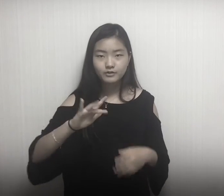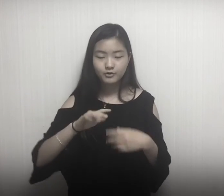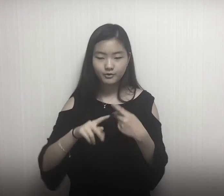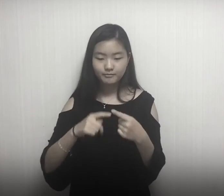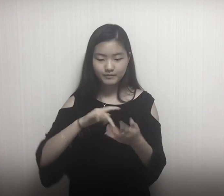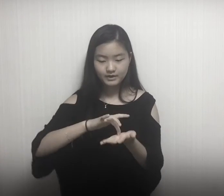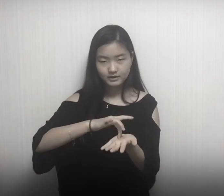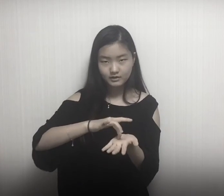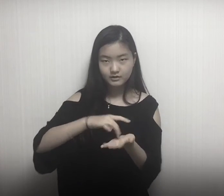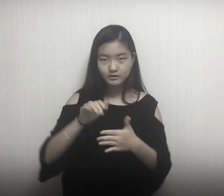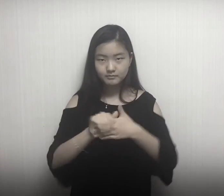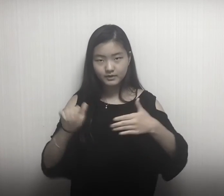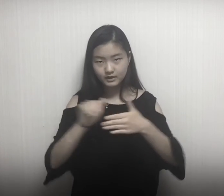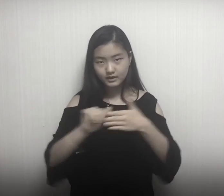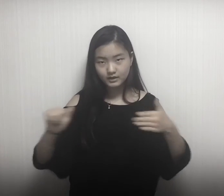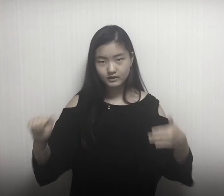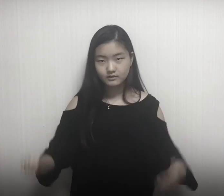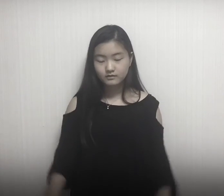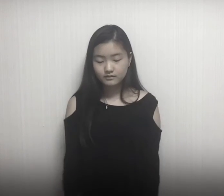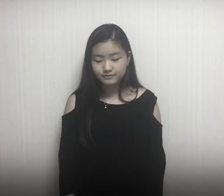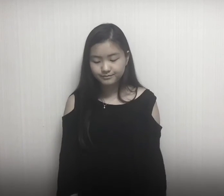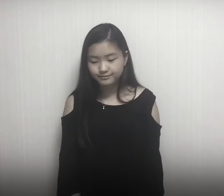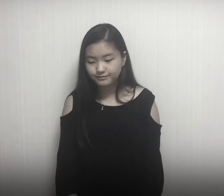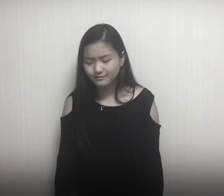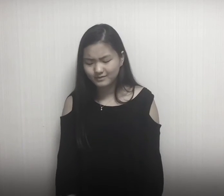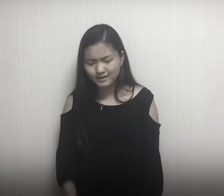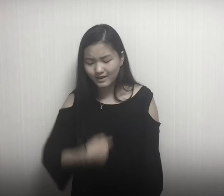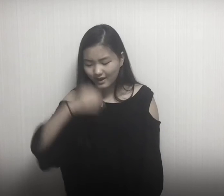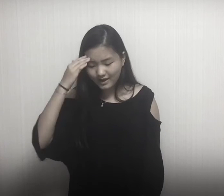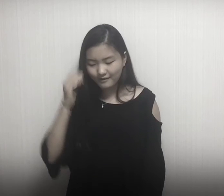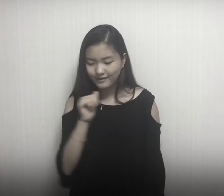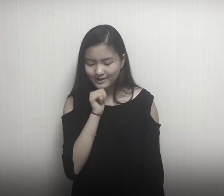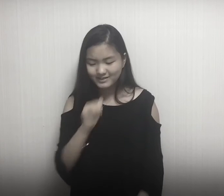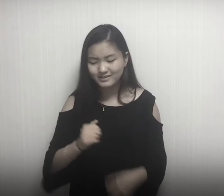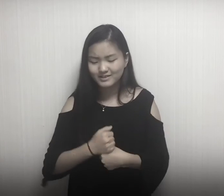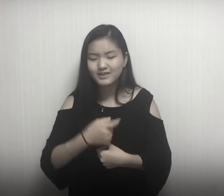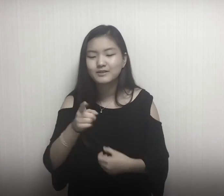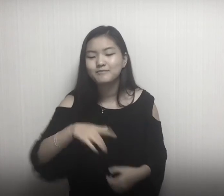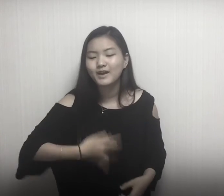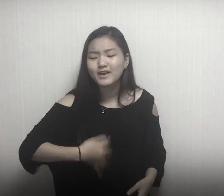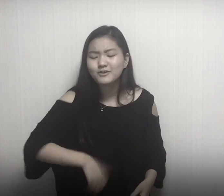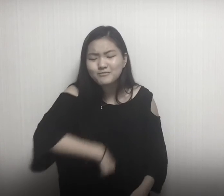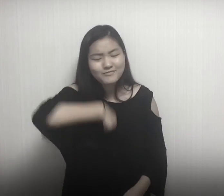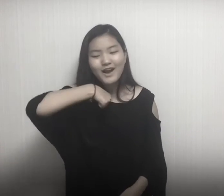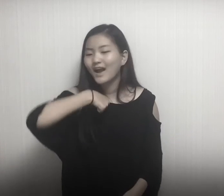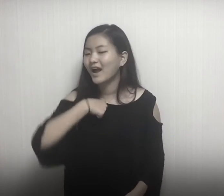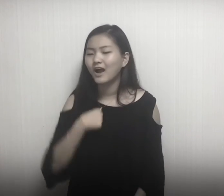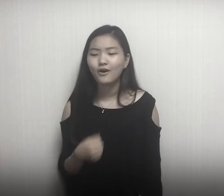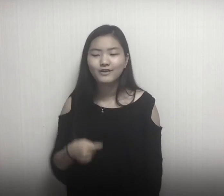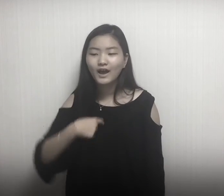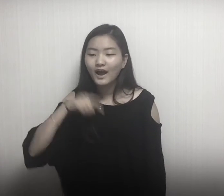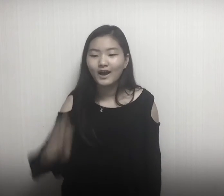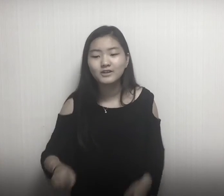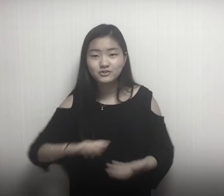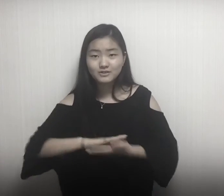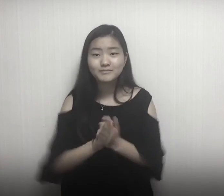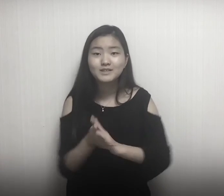your medical bills I know I didn't make you proud I should've been